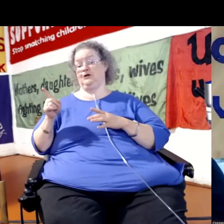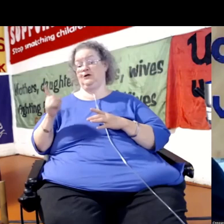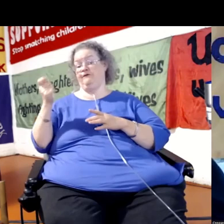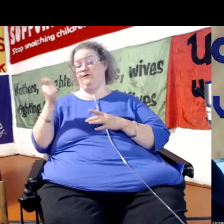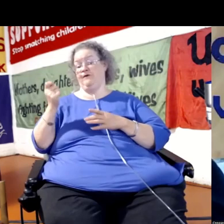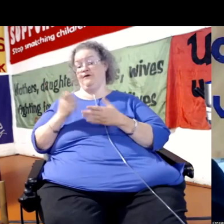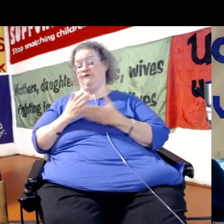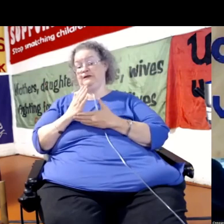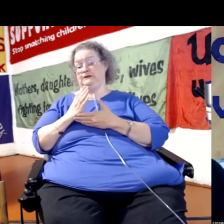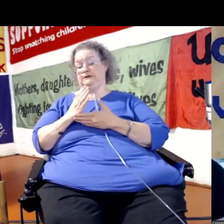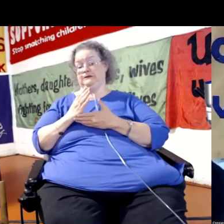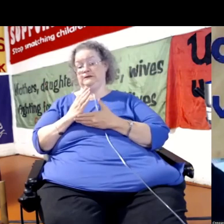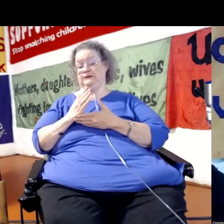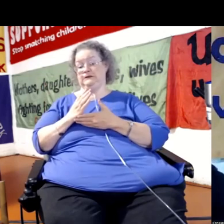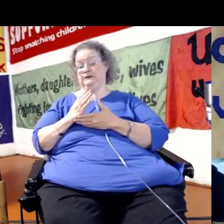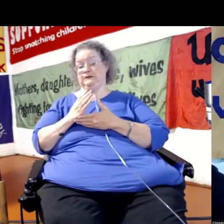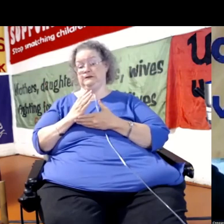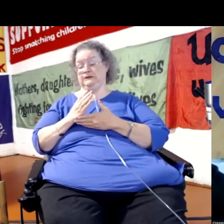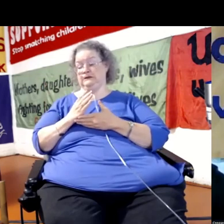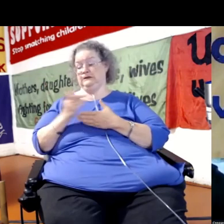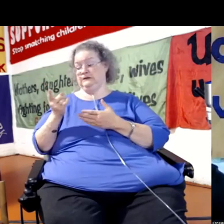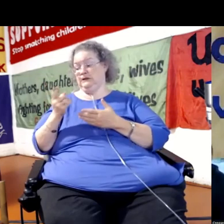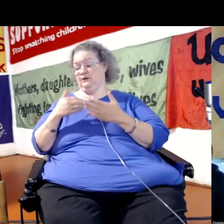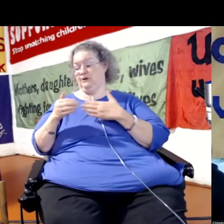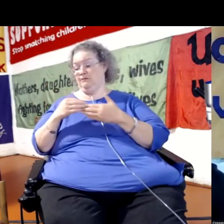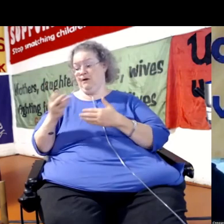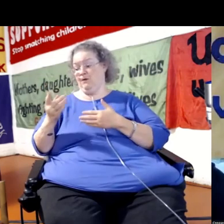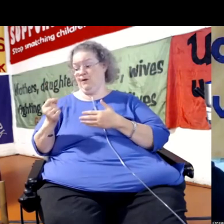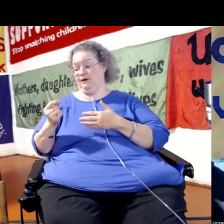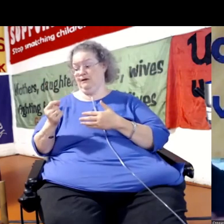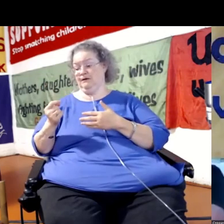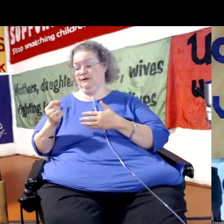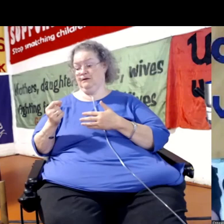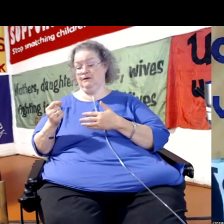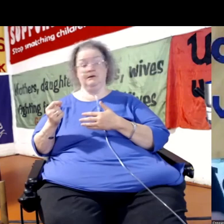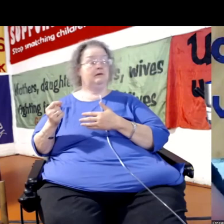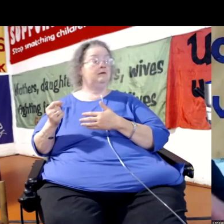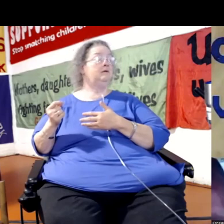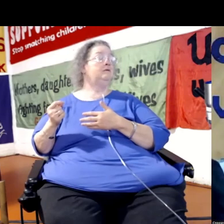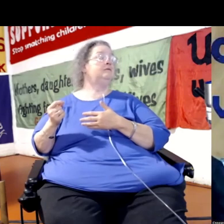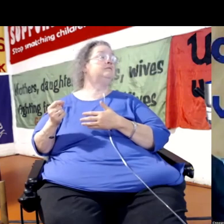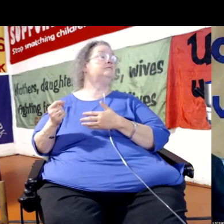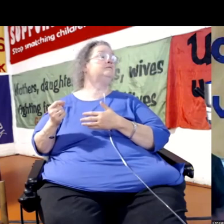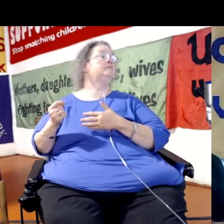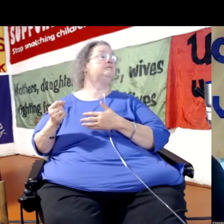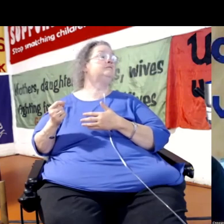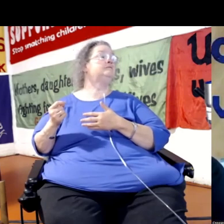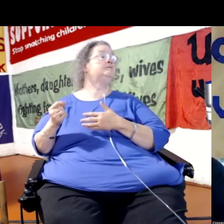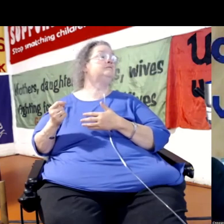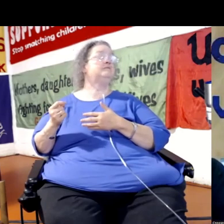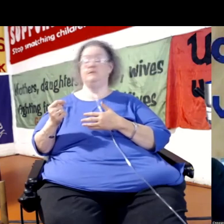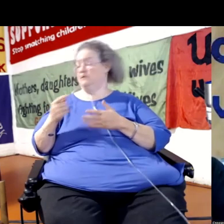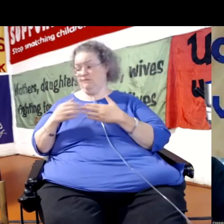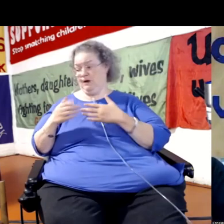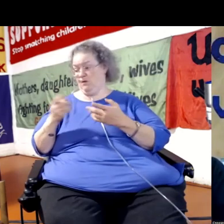welfare rights, no matter what, y'all don't meet. I will not meet with Annie